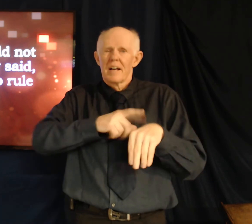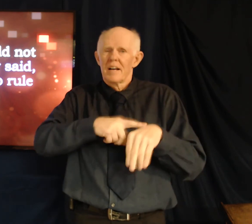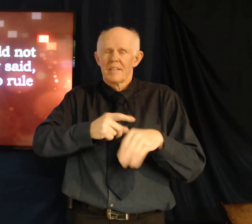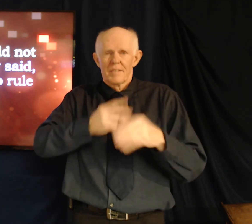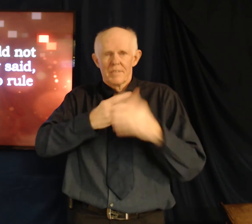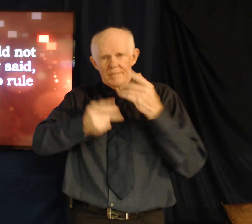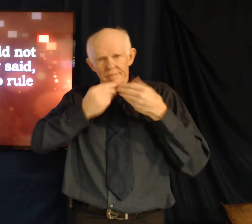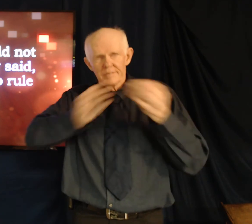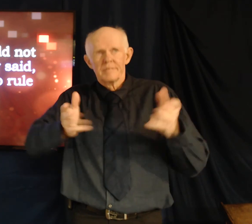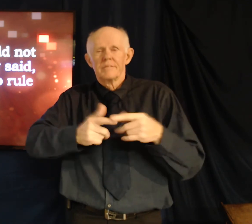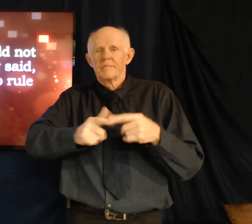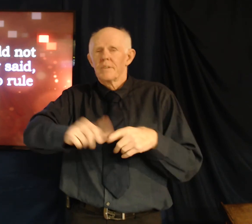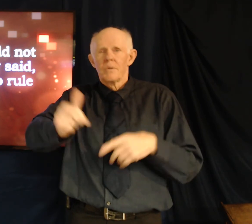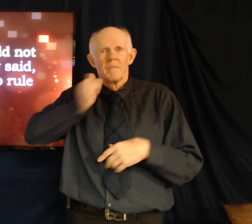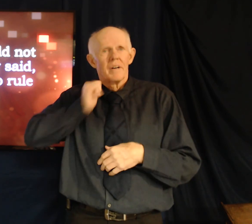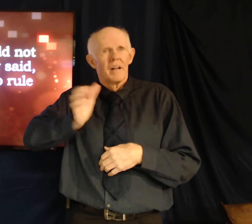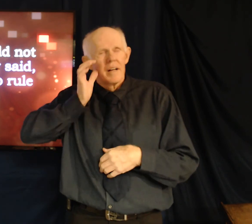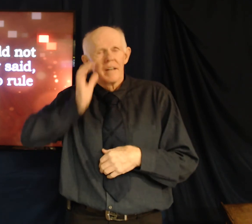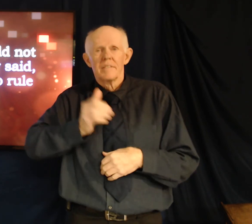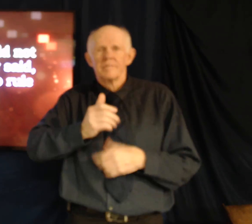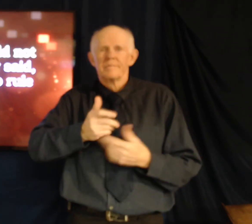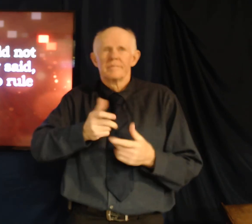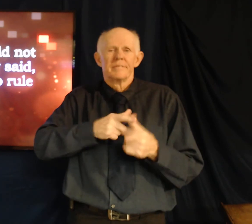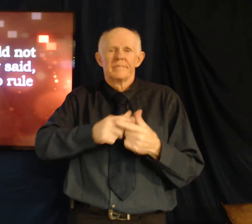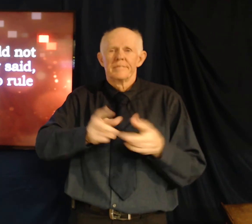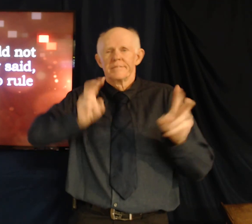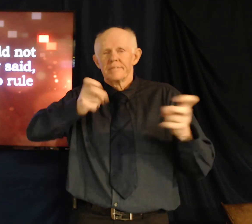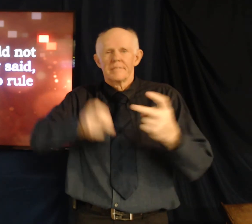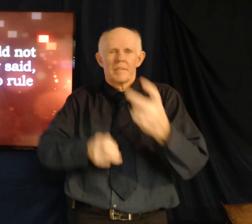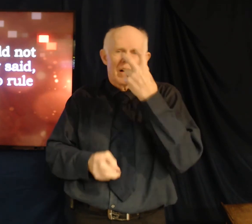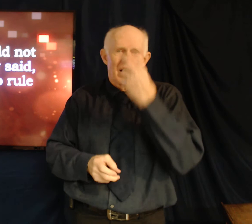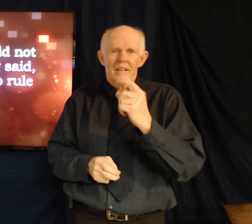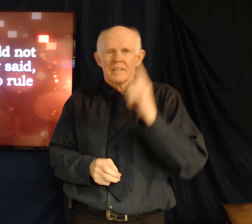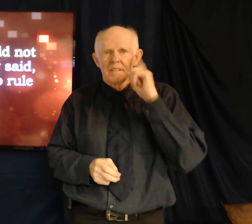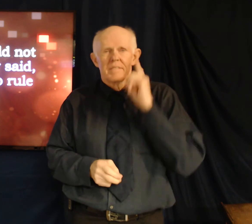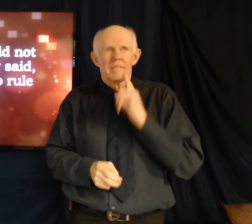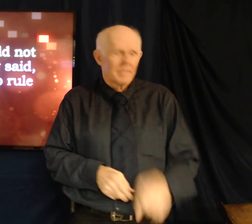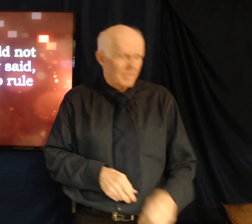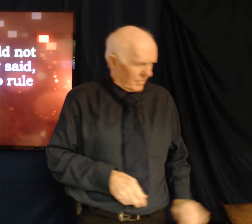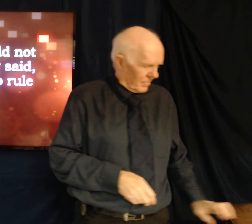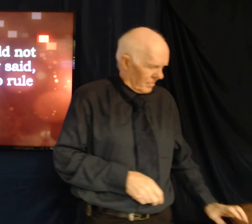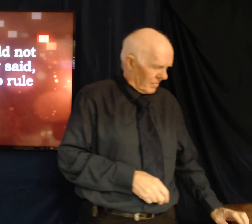Many times. They were warned. And they refused to listen. They were blind and deaf.